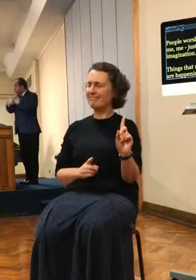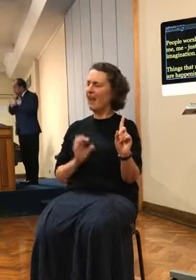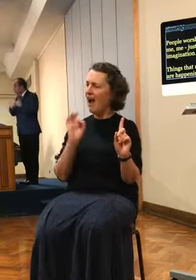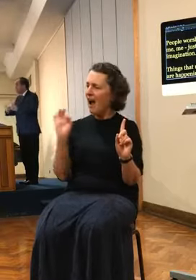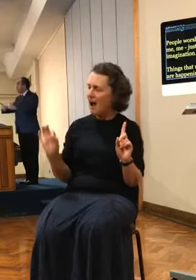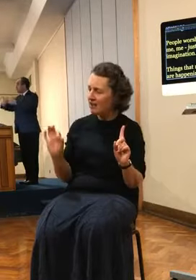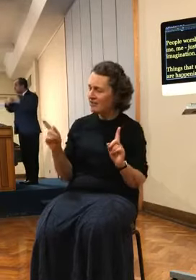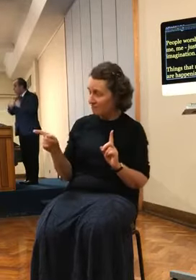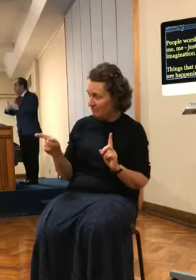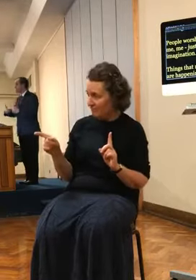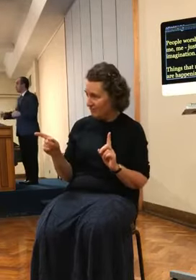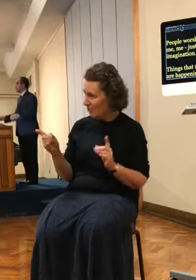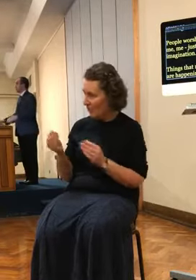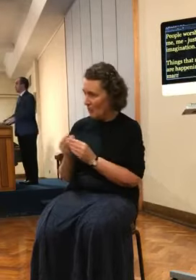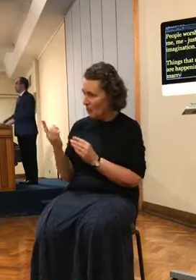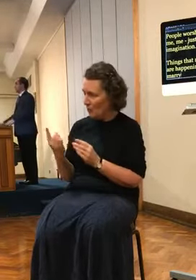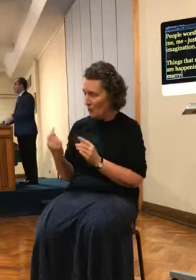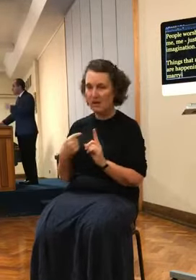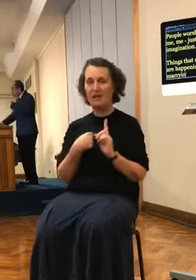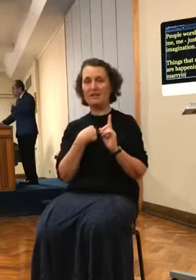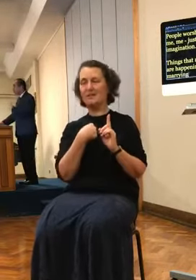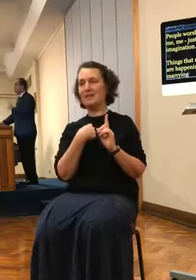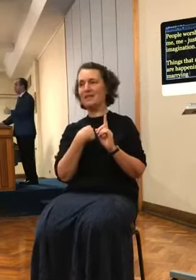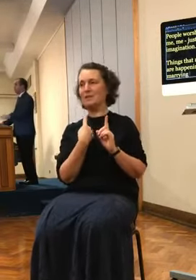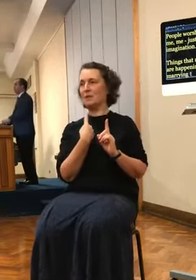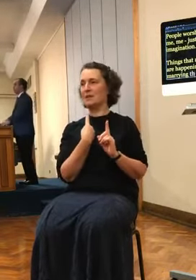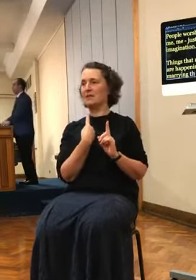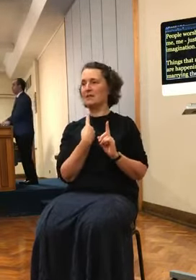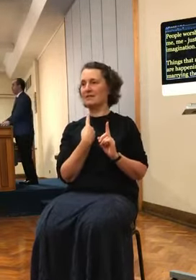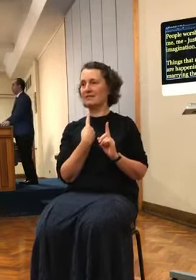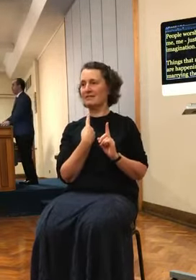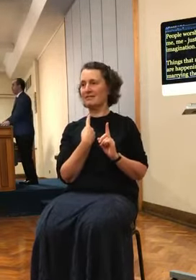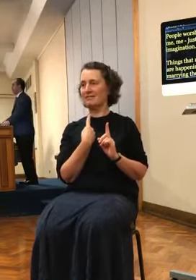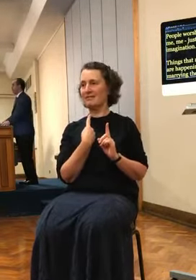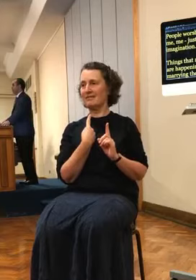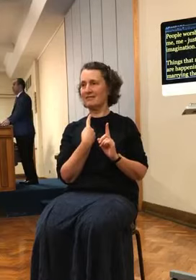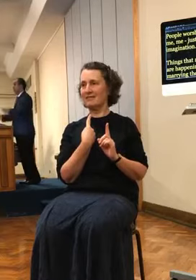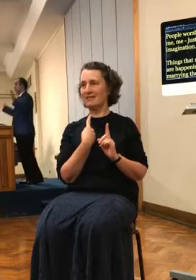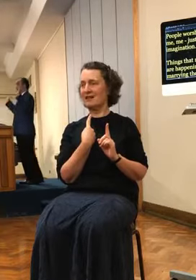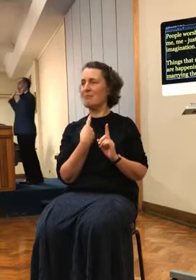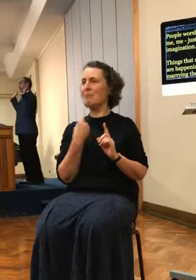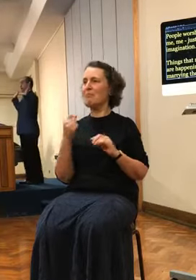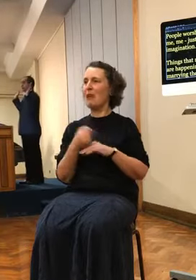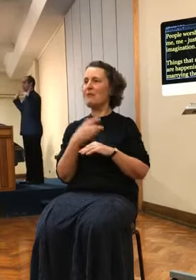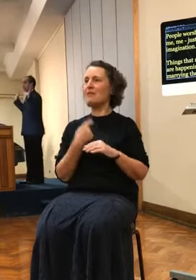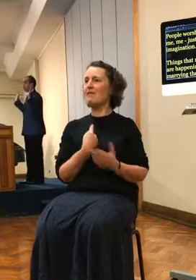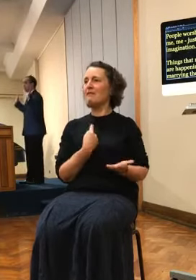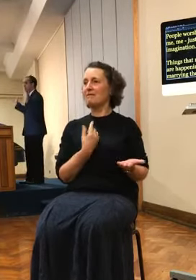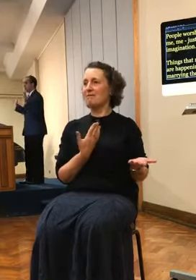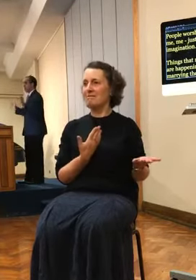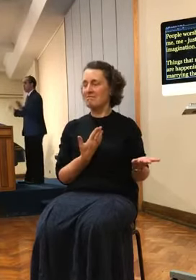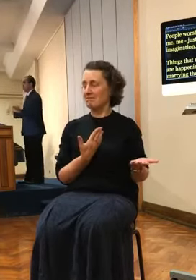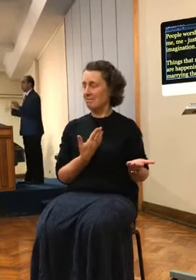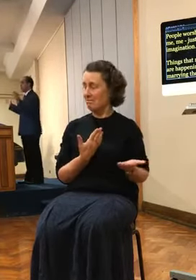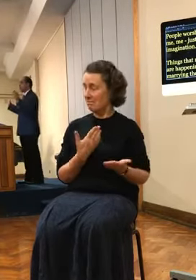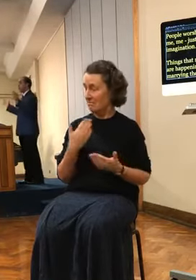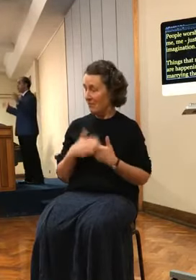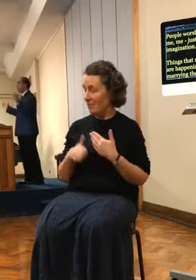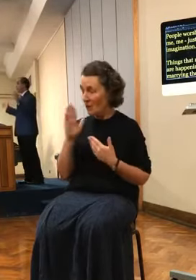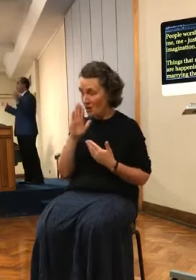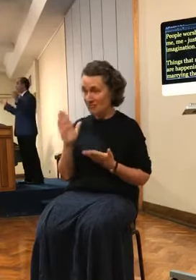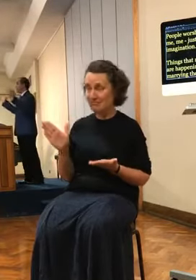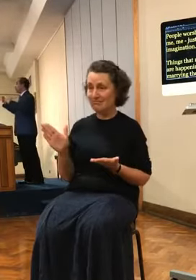I'm the groom, I'm the bride. I signed for myself. Never heard of it. Three